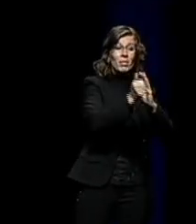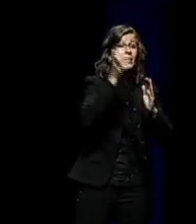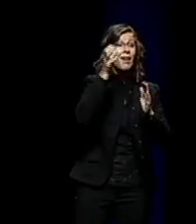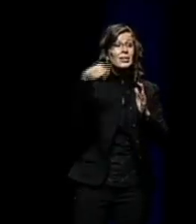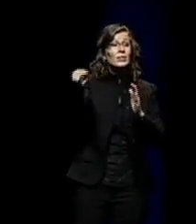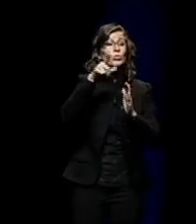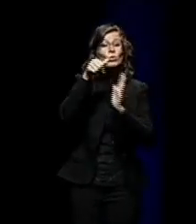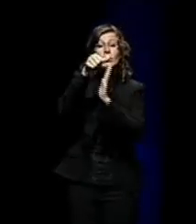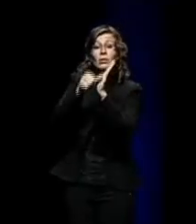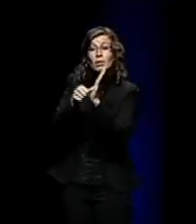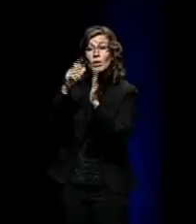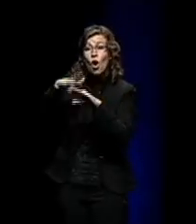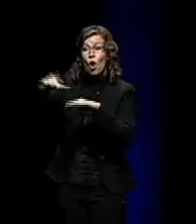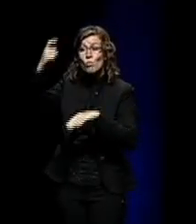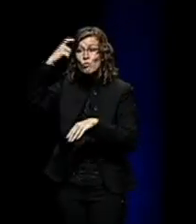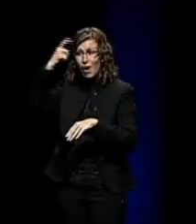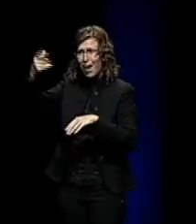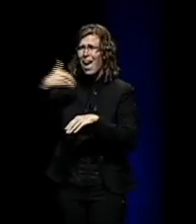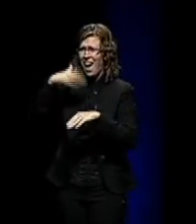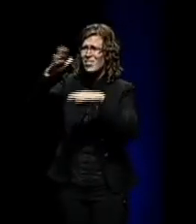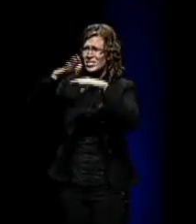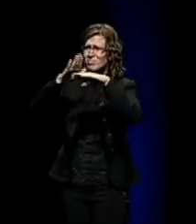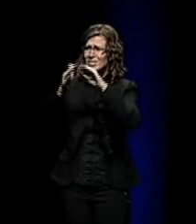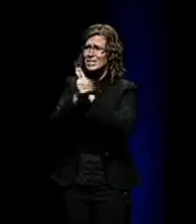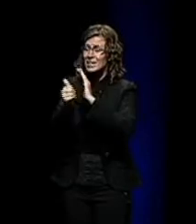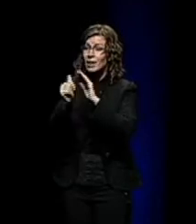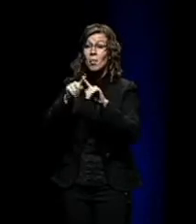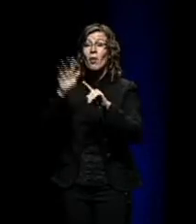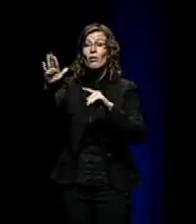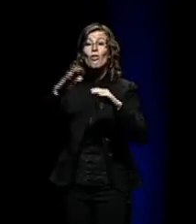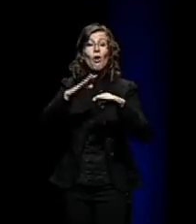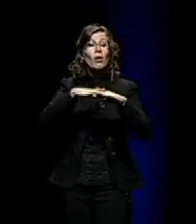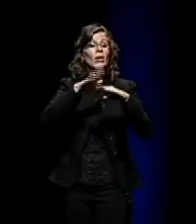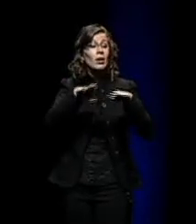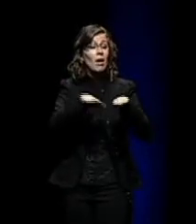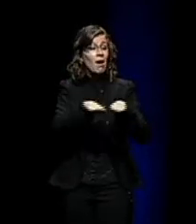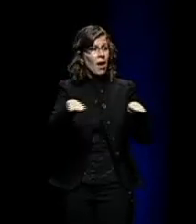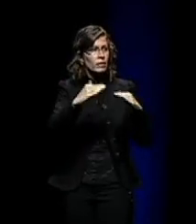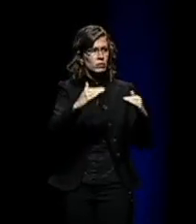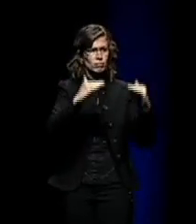the minimally competent brain surgeon is pretty smart and pretty capable. As is the minimally competent interpreter.